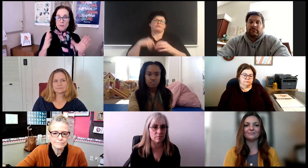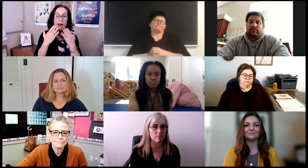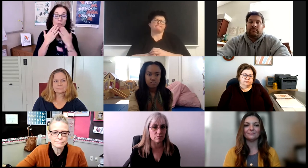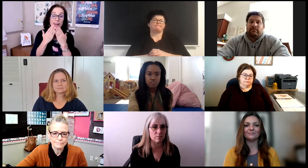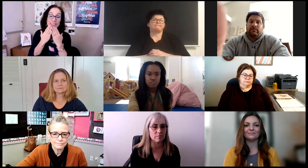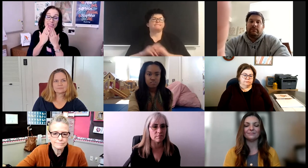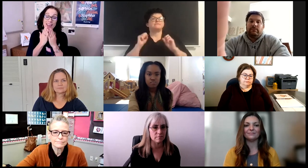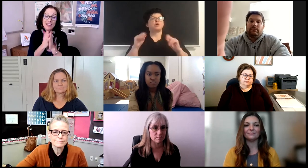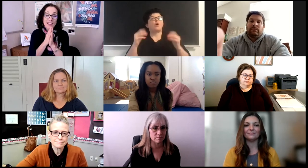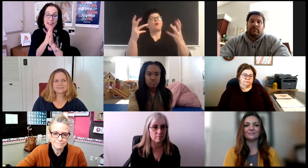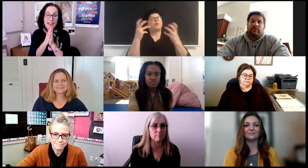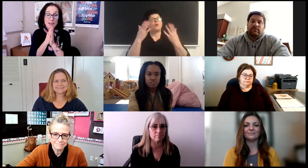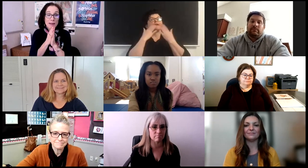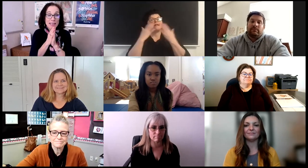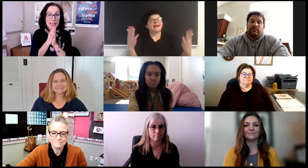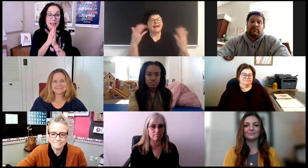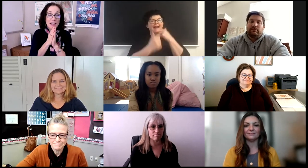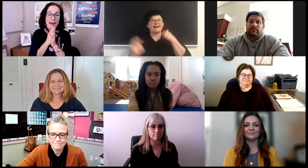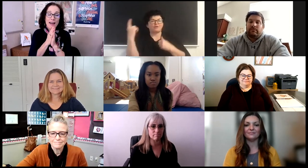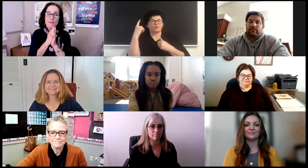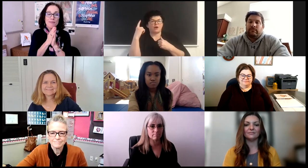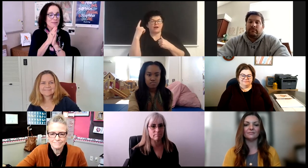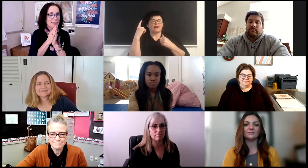So I want to thank everybody.